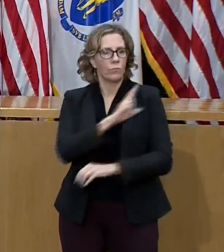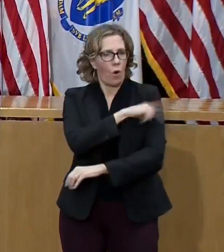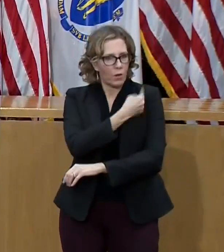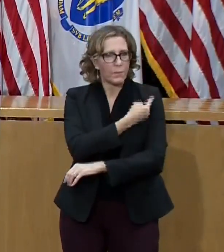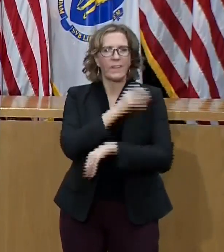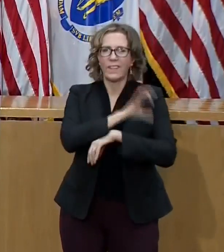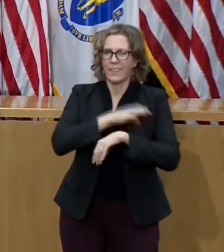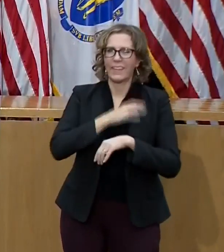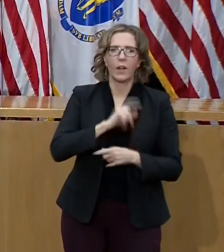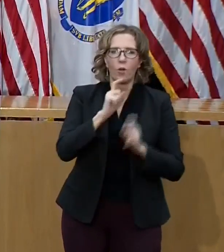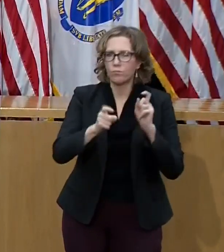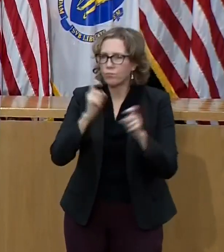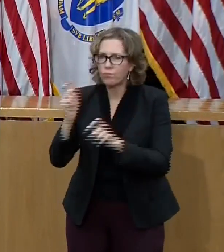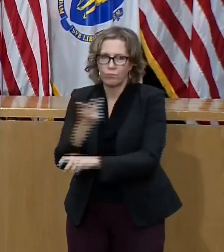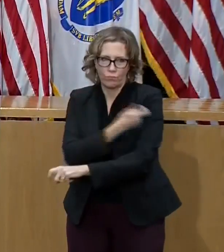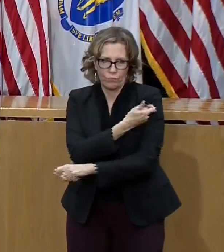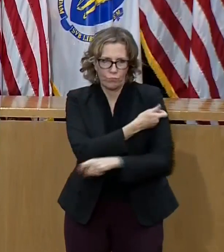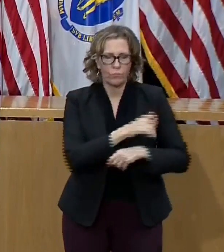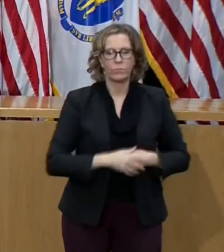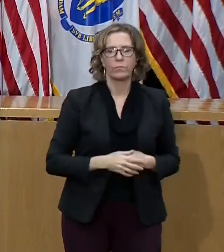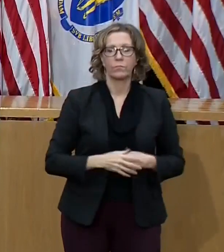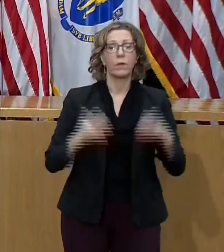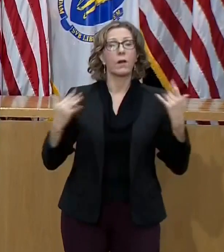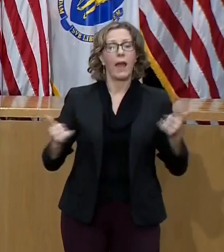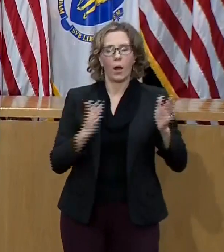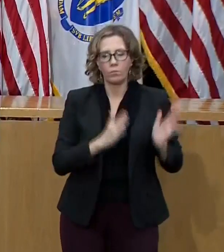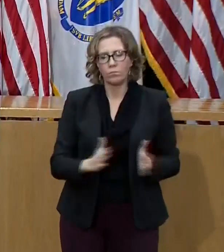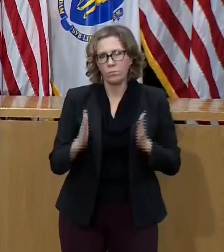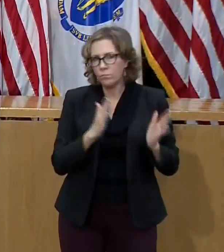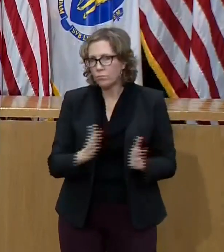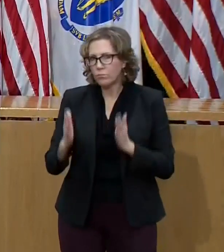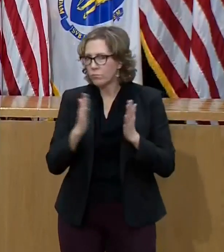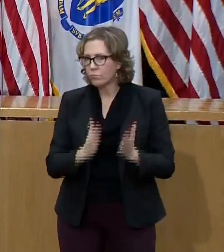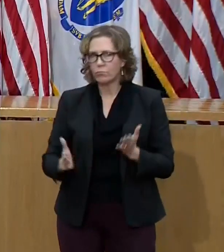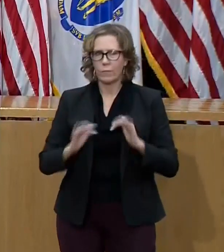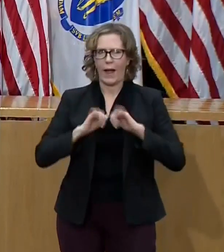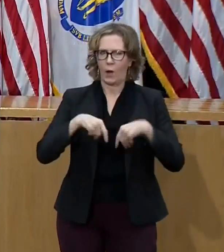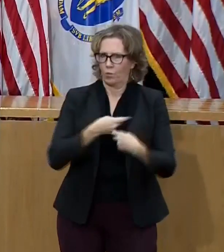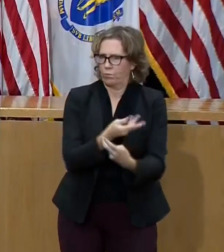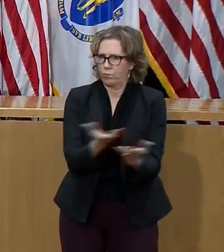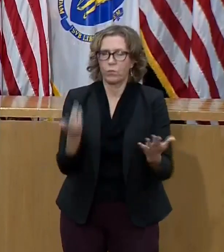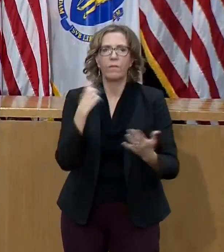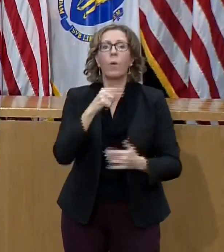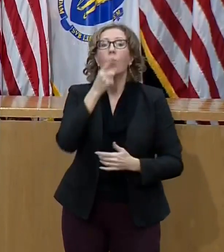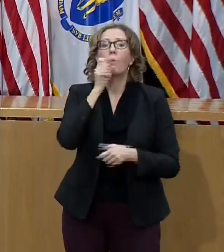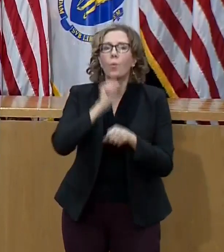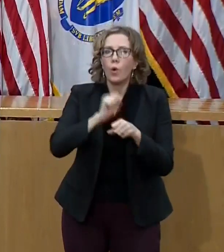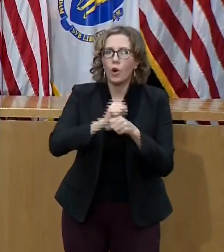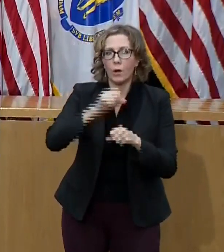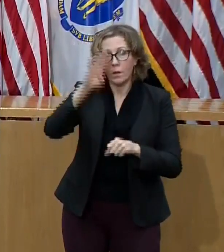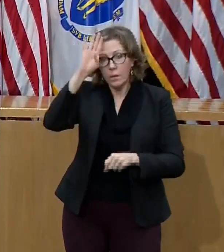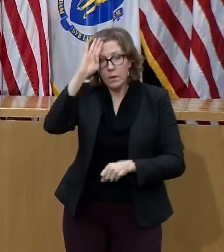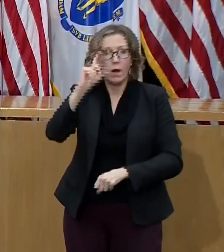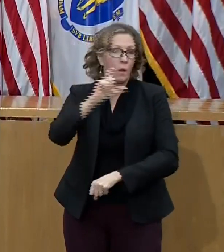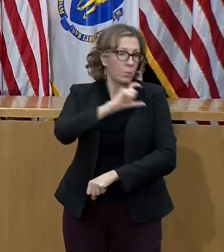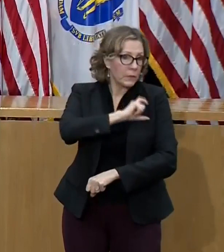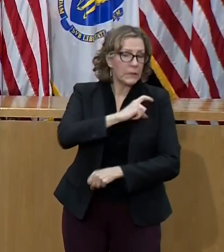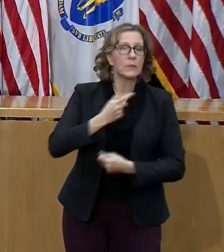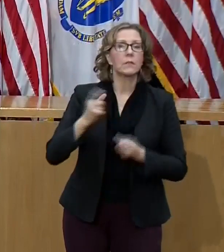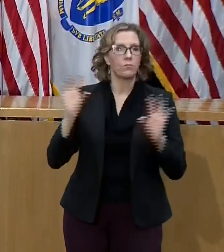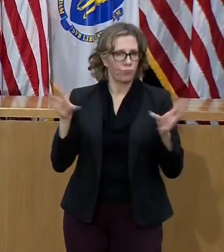to begin administering doses to first responders. More on that in just a minute. As of the end of the day yesterday, there